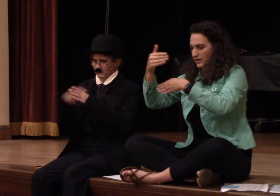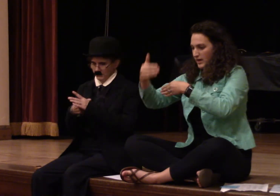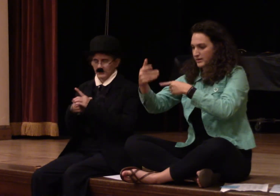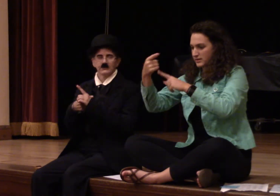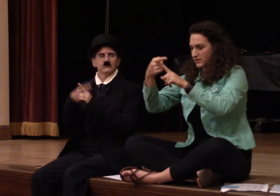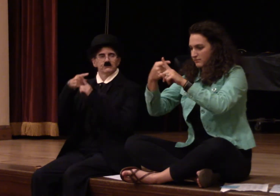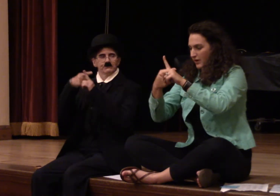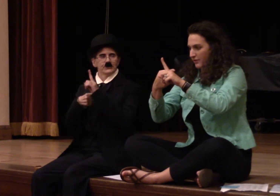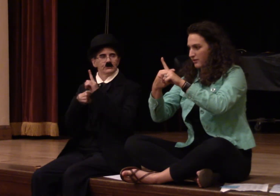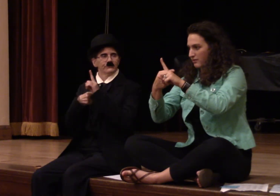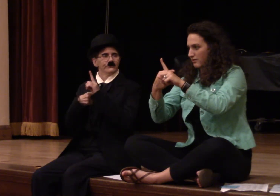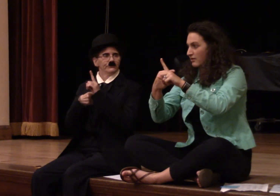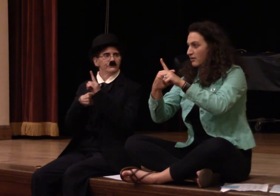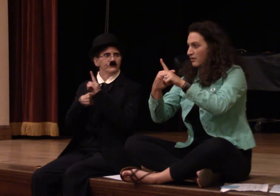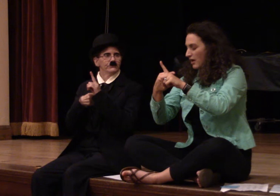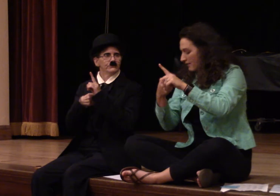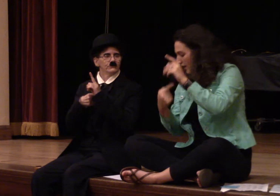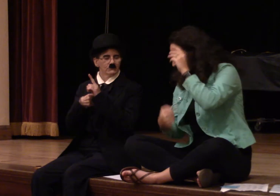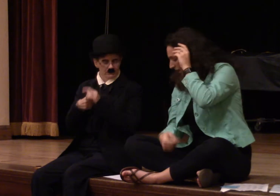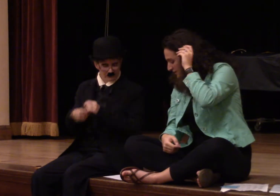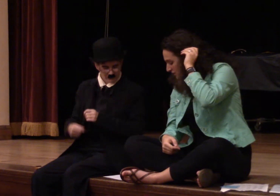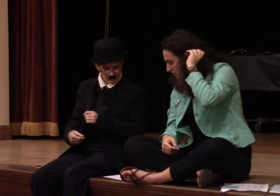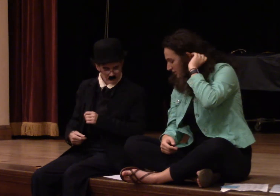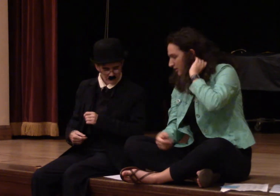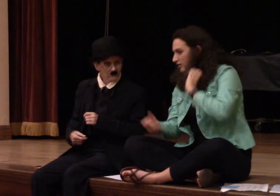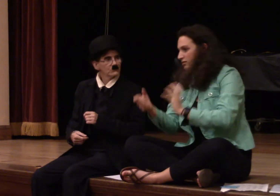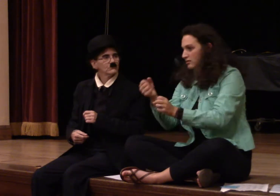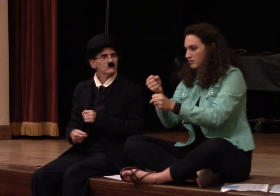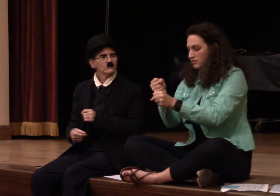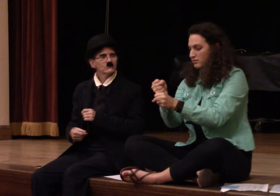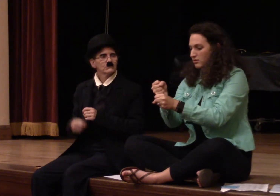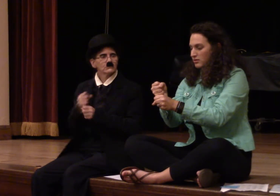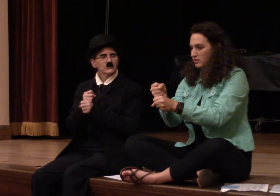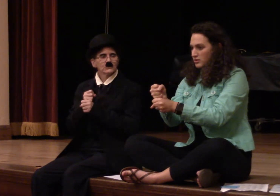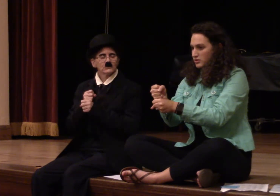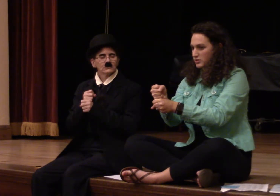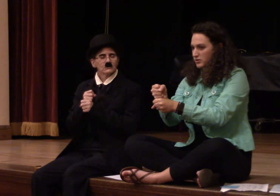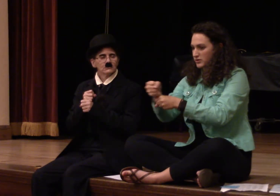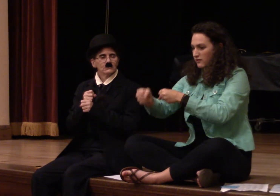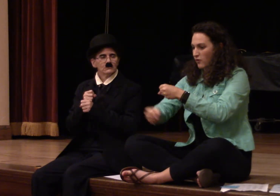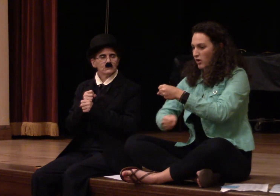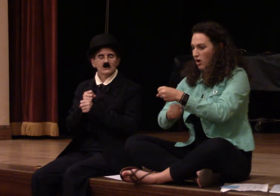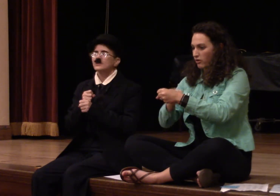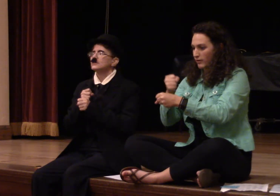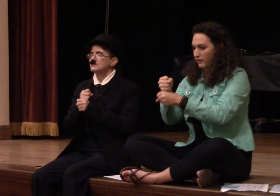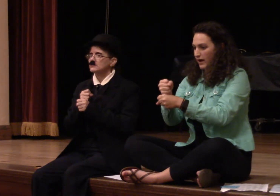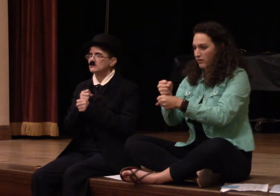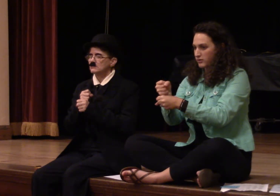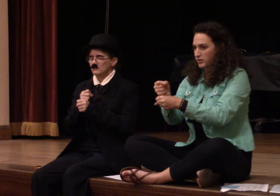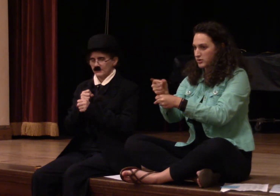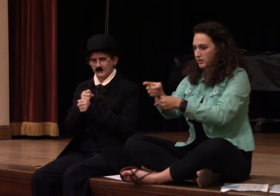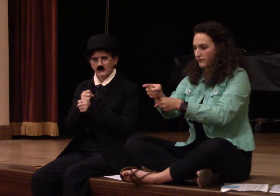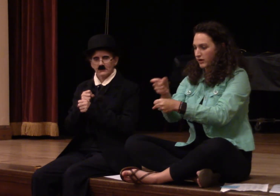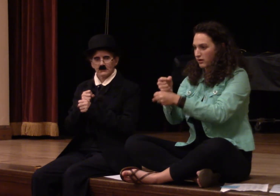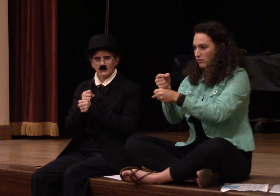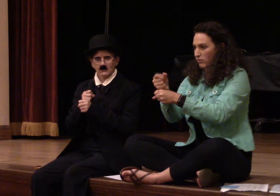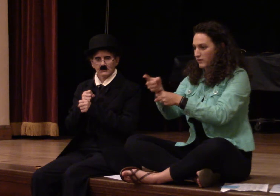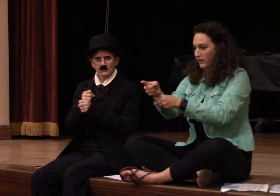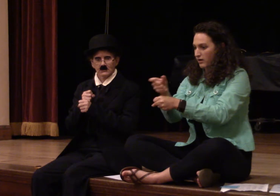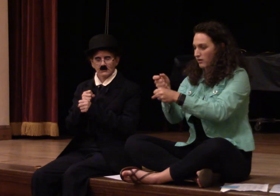Next month. And then next year. So instead of going all the way around, you're just going to flick one finger